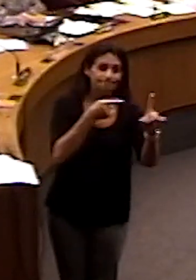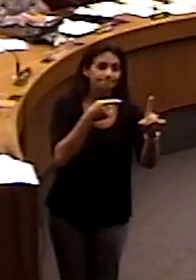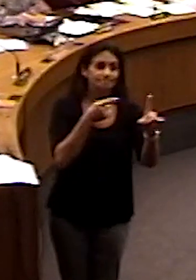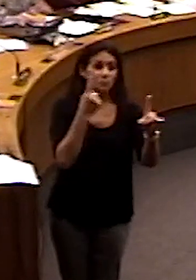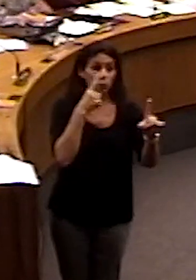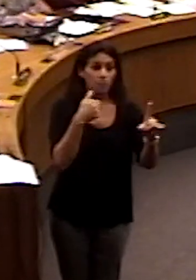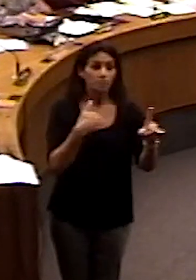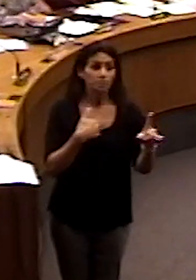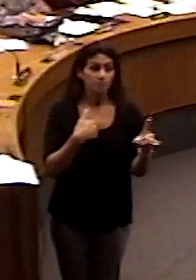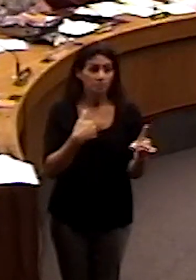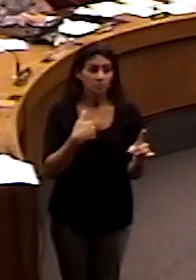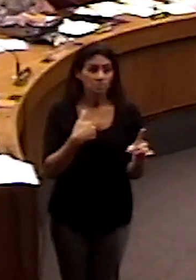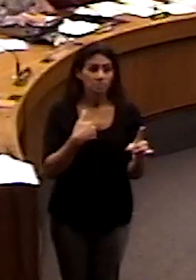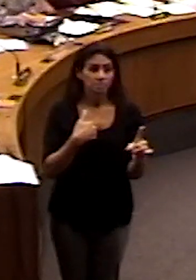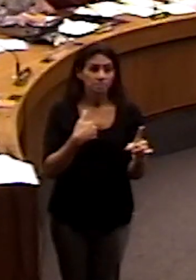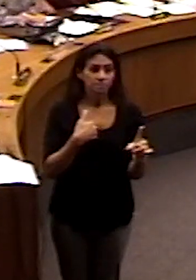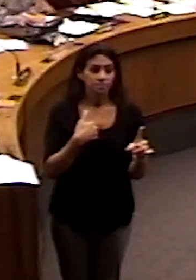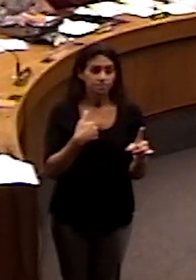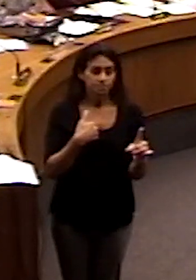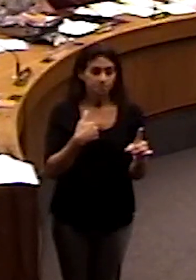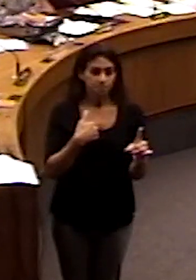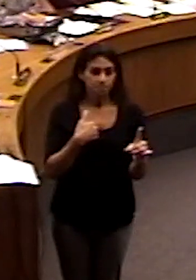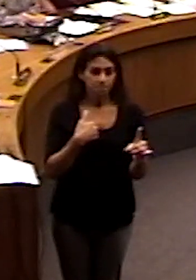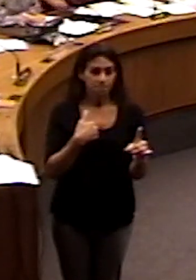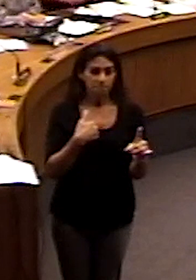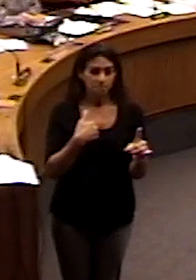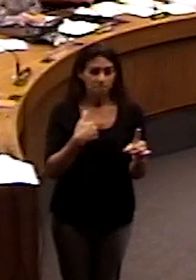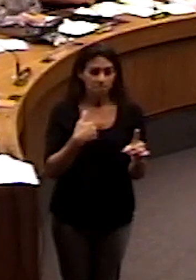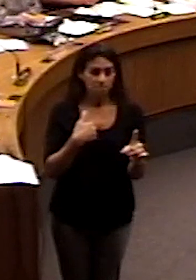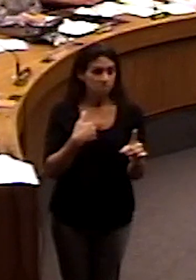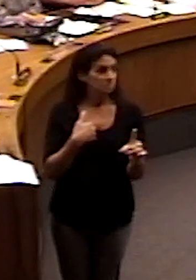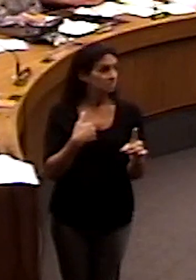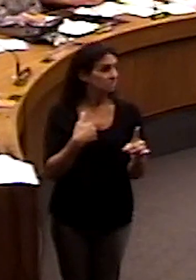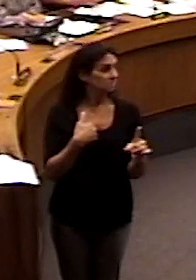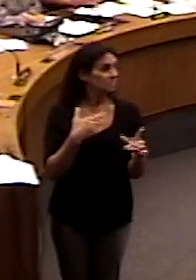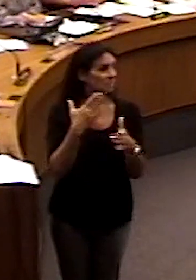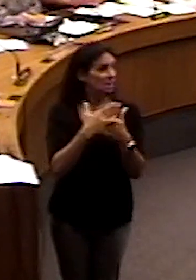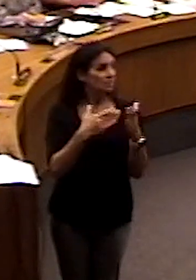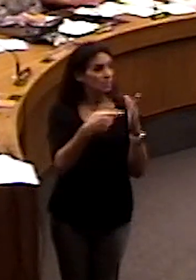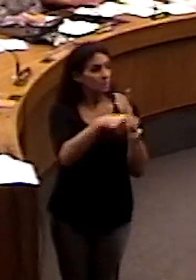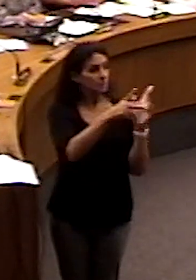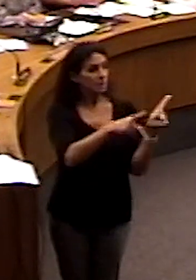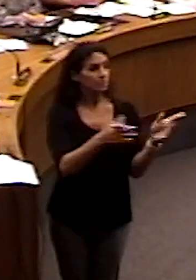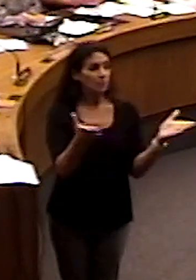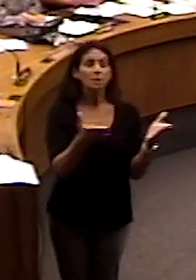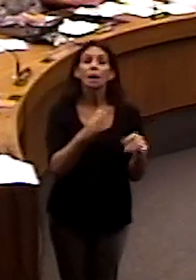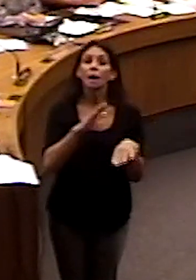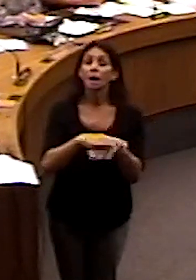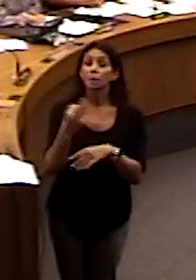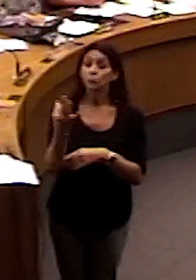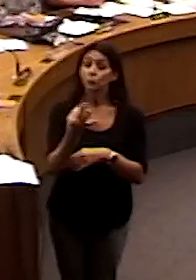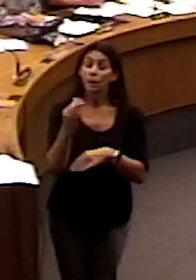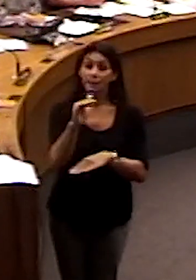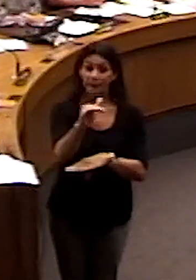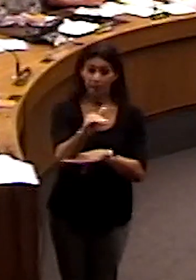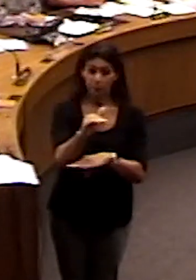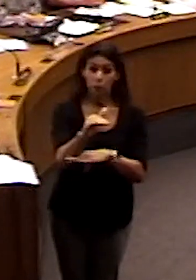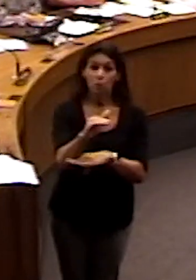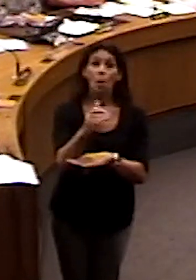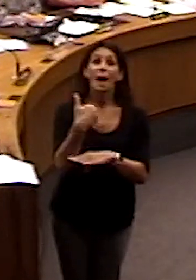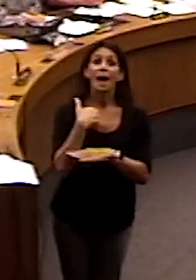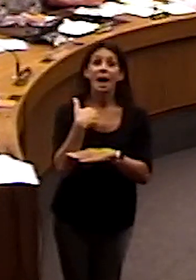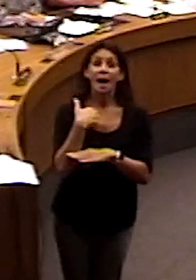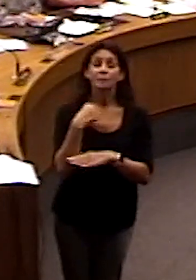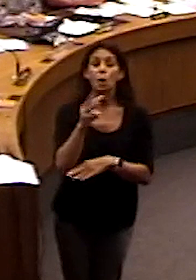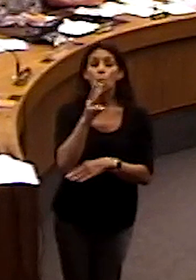me, some of the residents, well, the only ones left are us, but on Friday afternoon, we had a major water